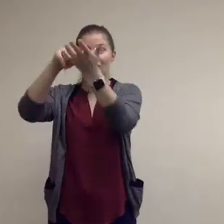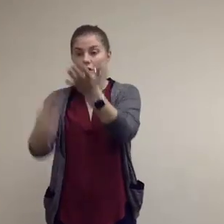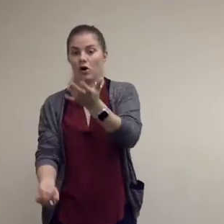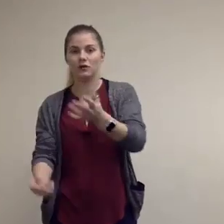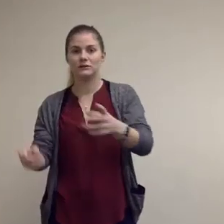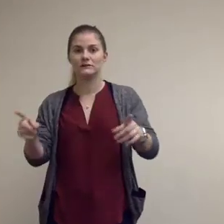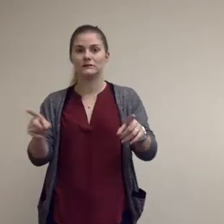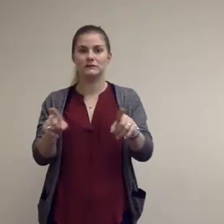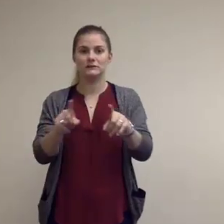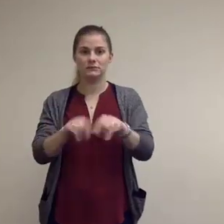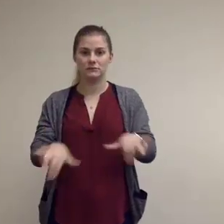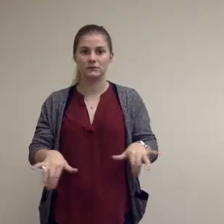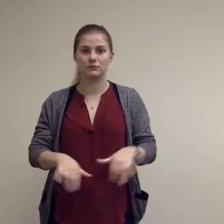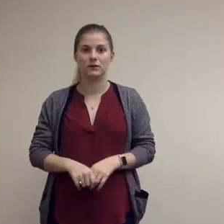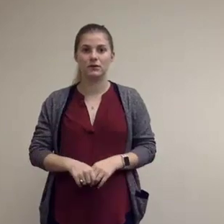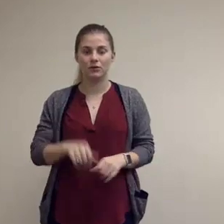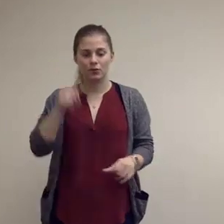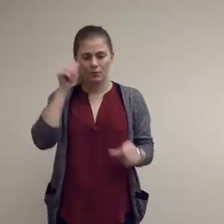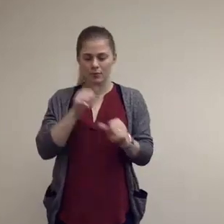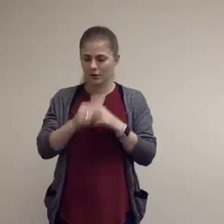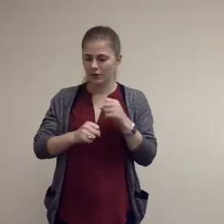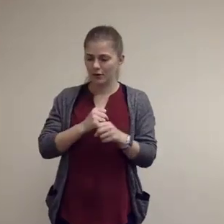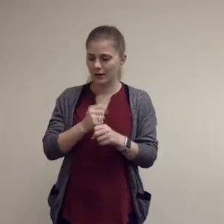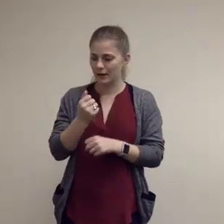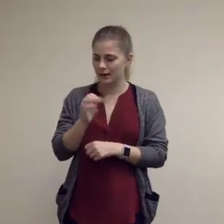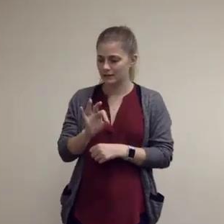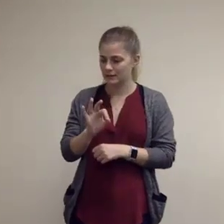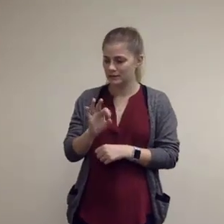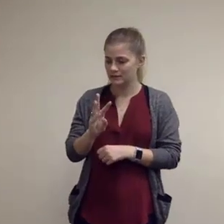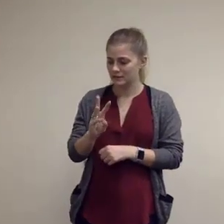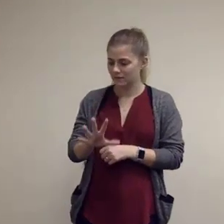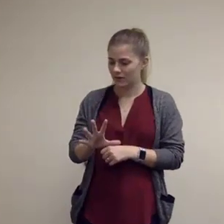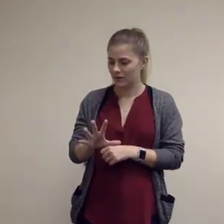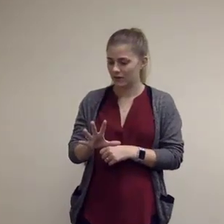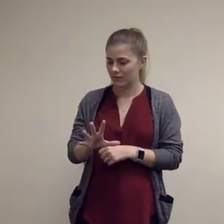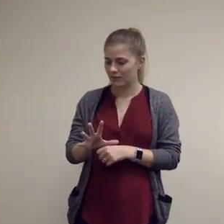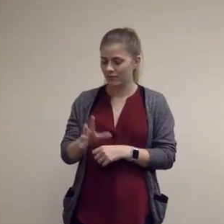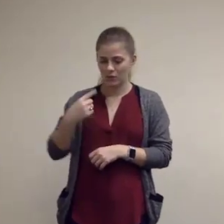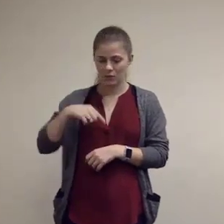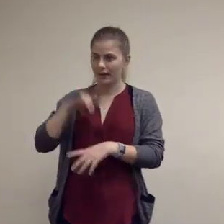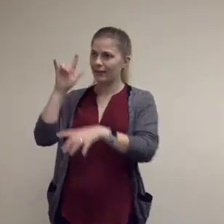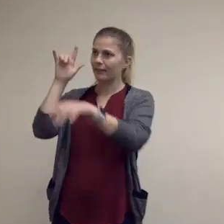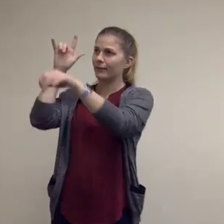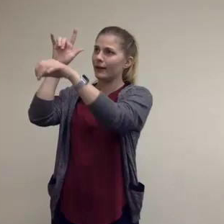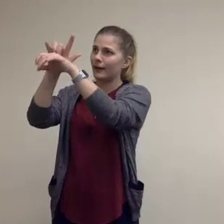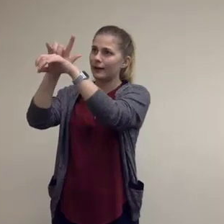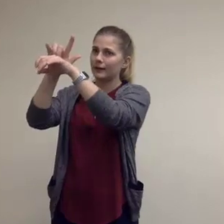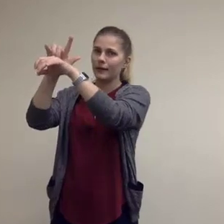year we landed on the moon? Isn't that terrible? I can't remember. Oh, whatever. Okay. As they landed on the moon, they did this experiment because there's a